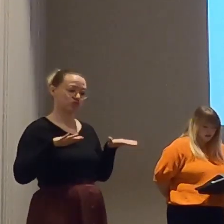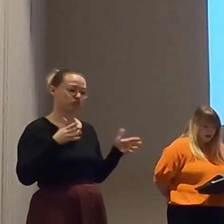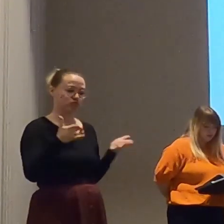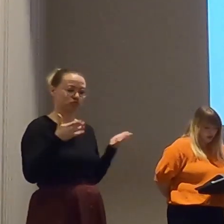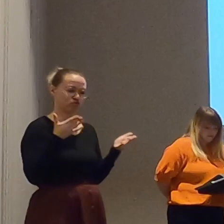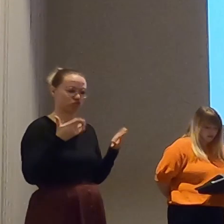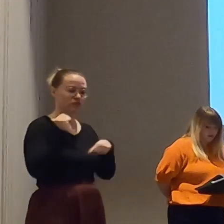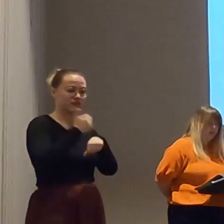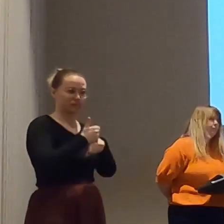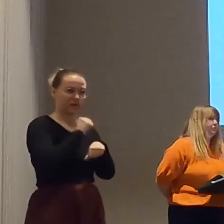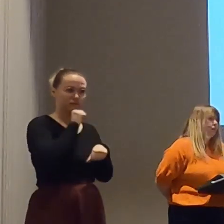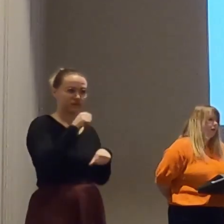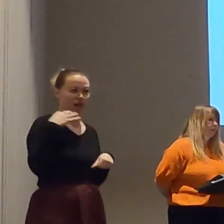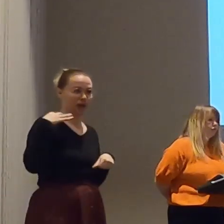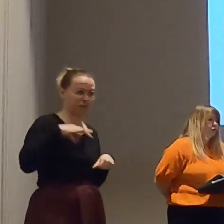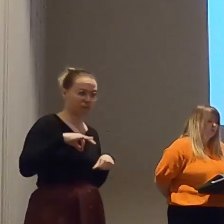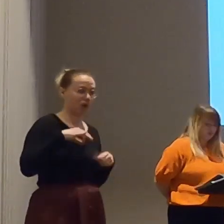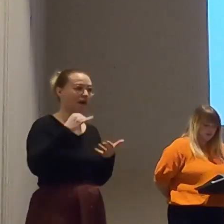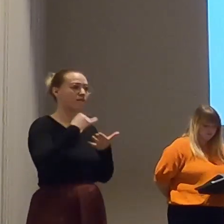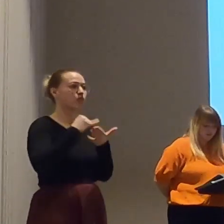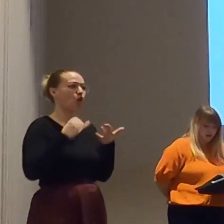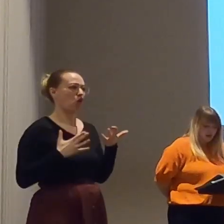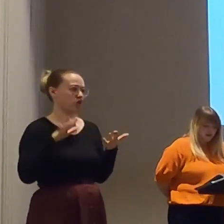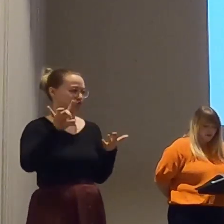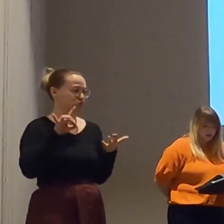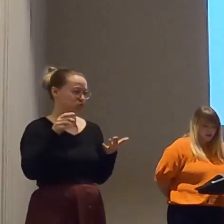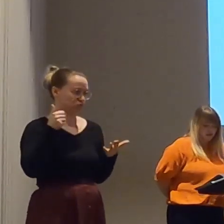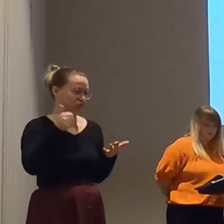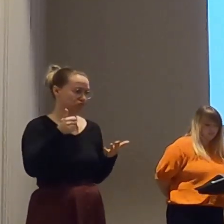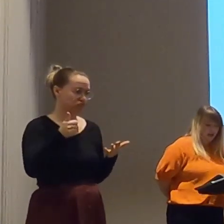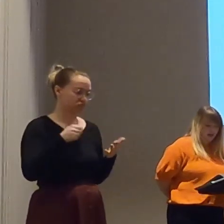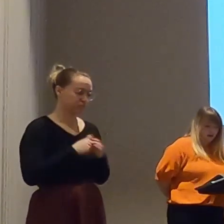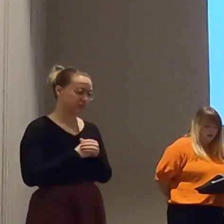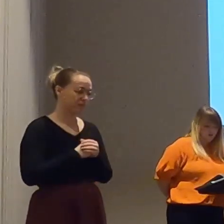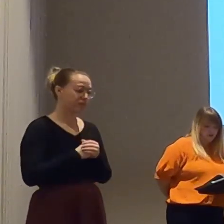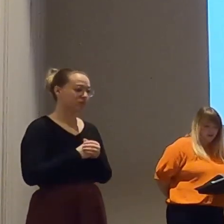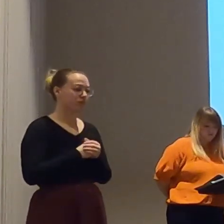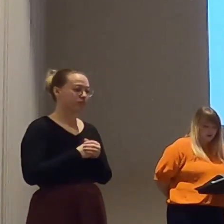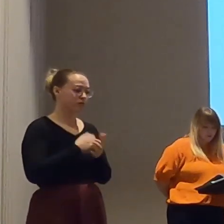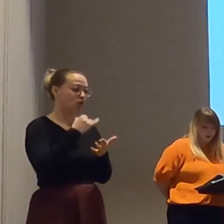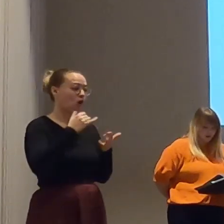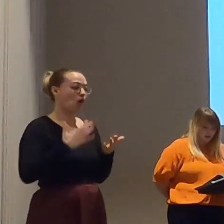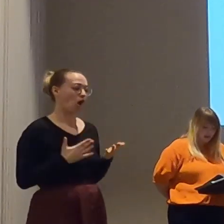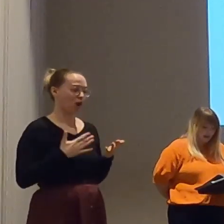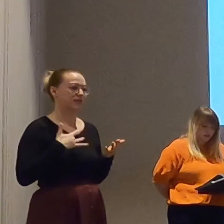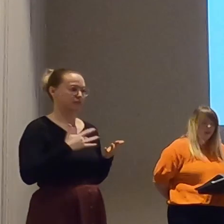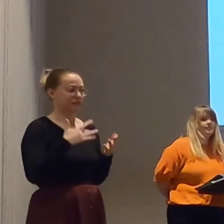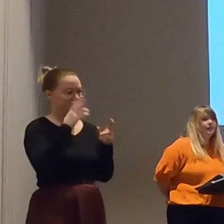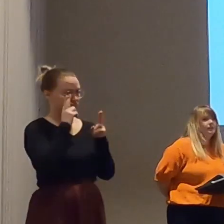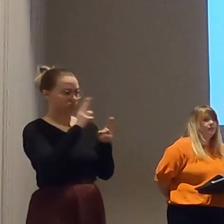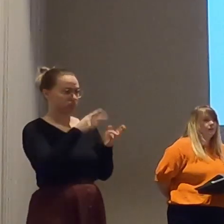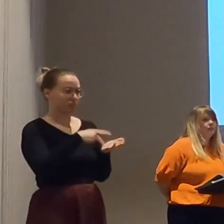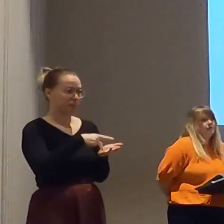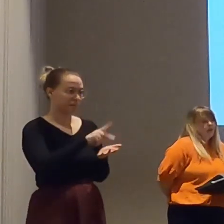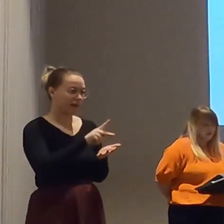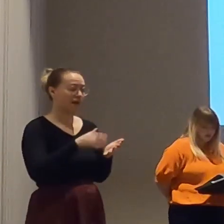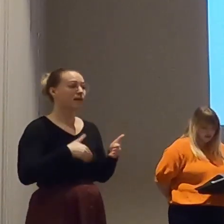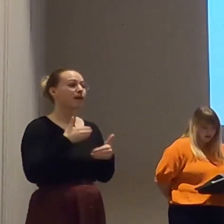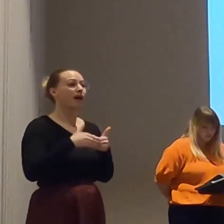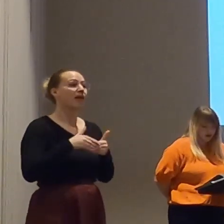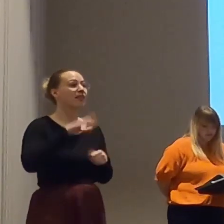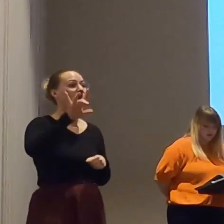service-based nonprofit in which the artist chooses. So the artist was paid an honorarium for their work, and then they selected